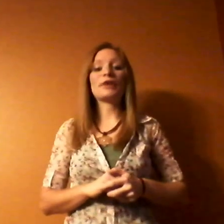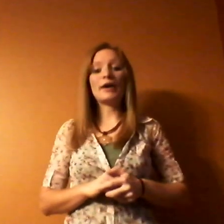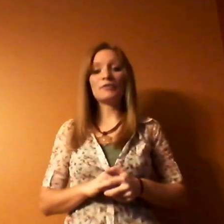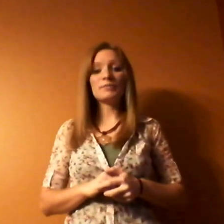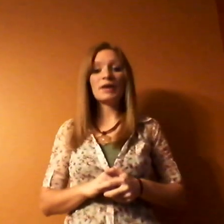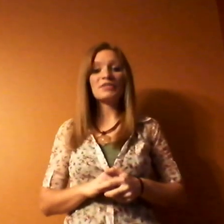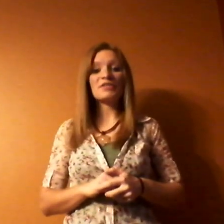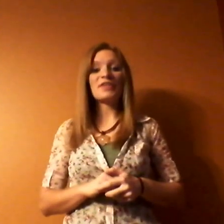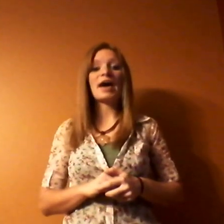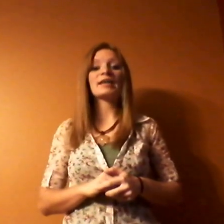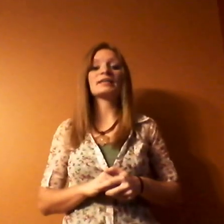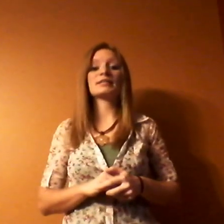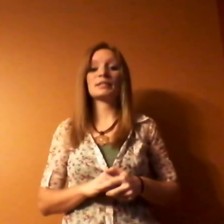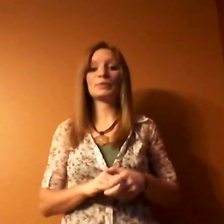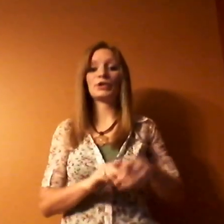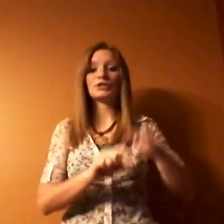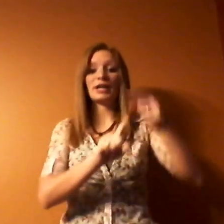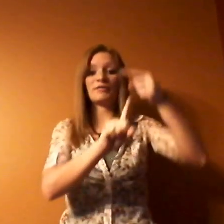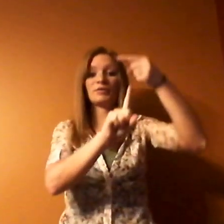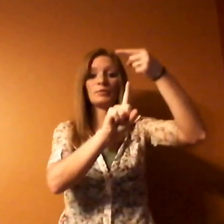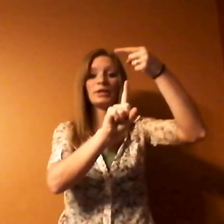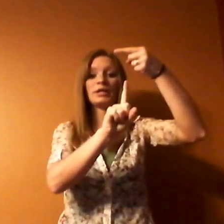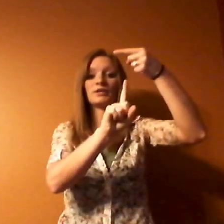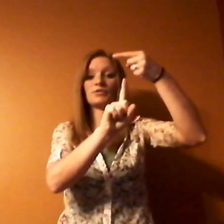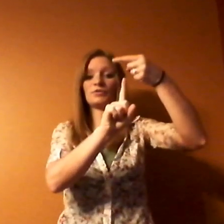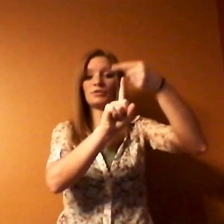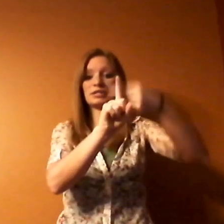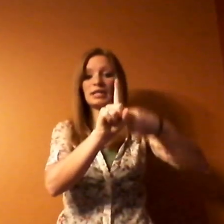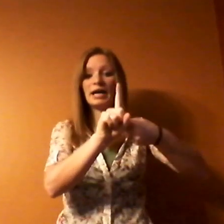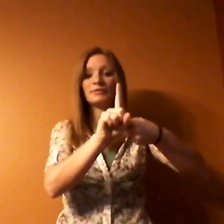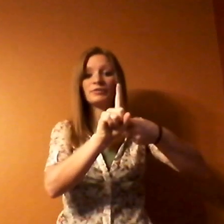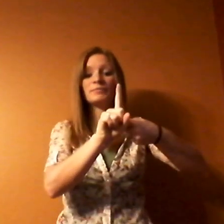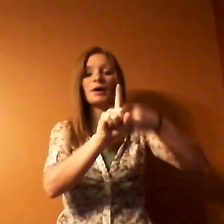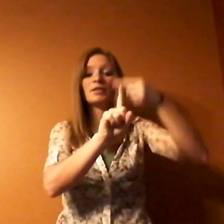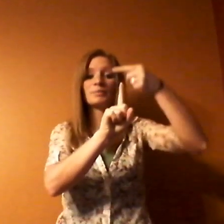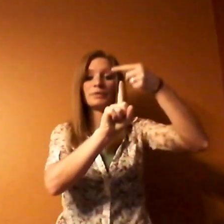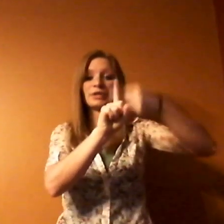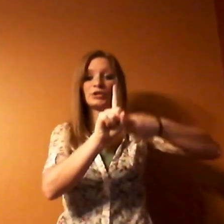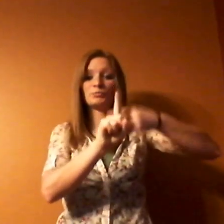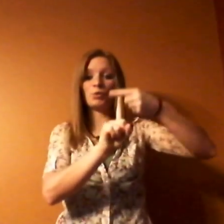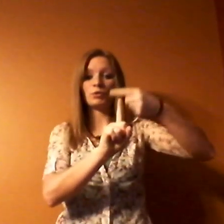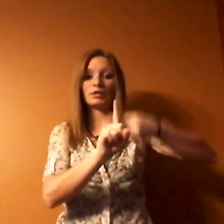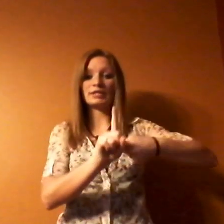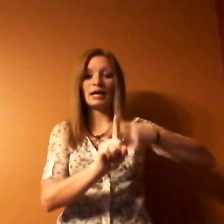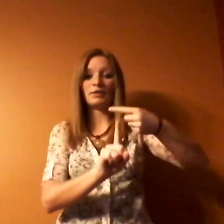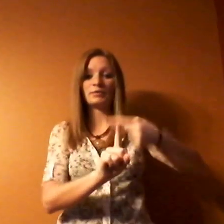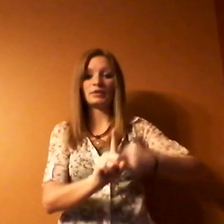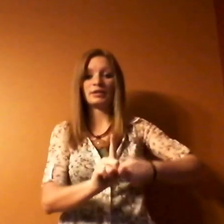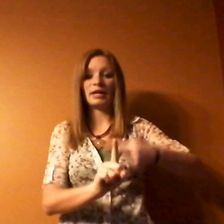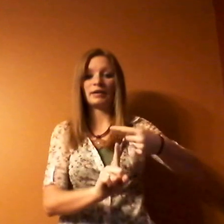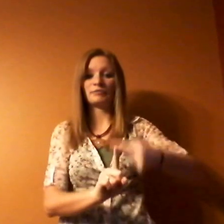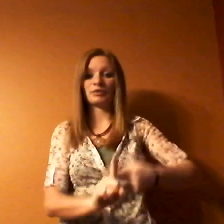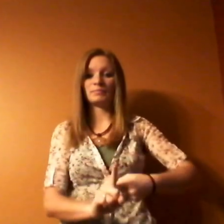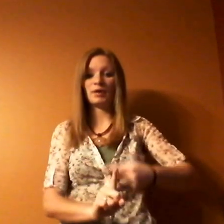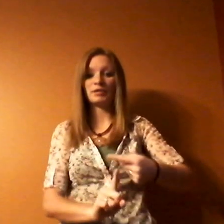every month then, similar to every week, you do the sign for month, but then you pull it down every month.